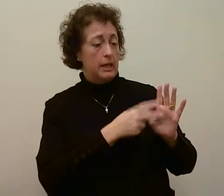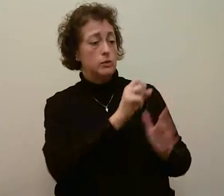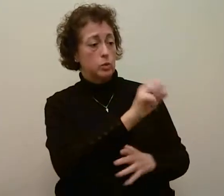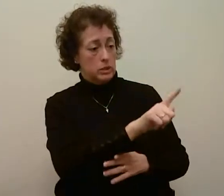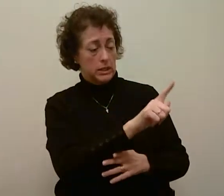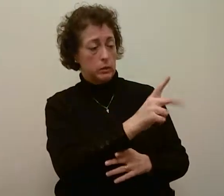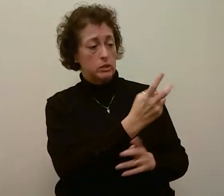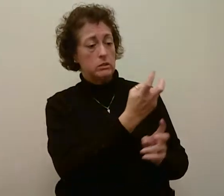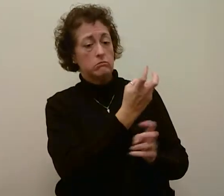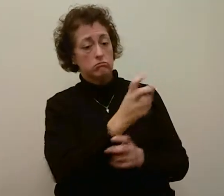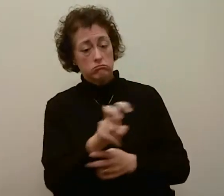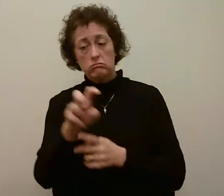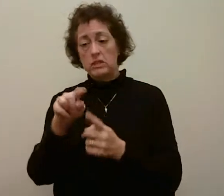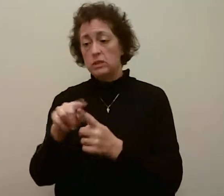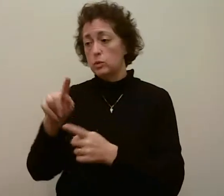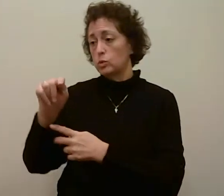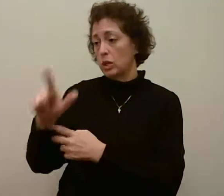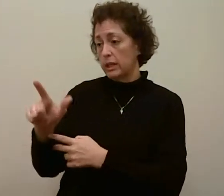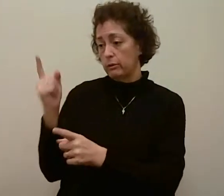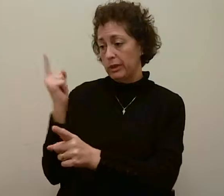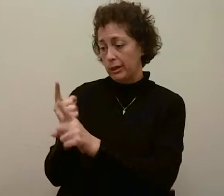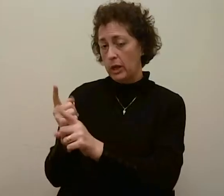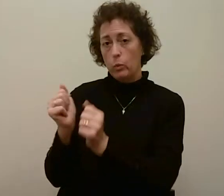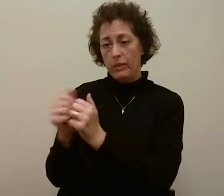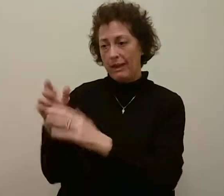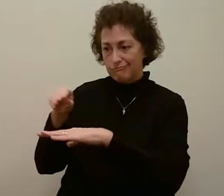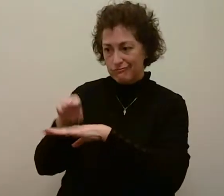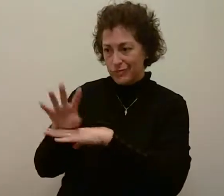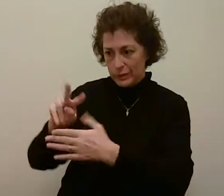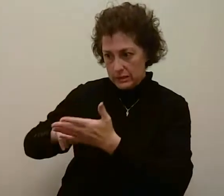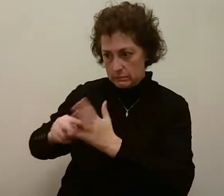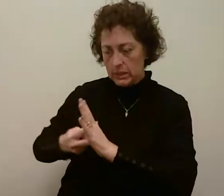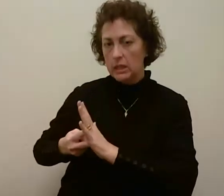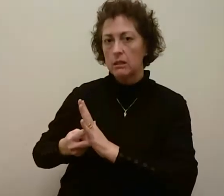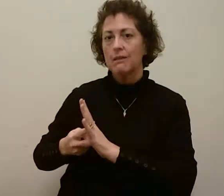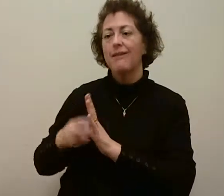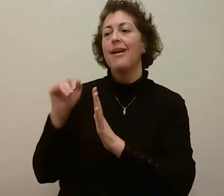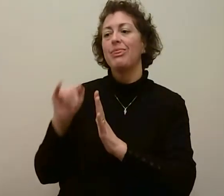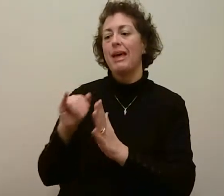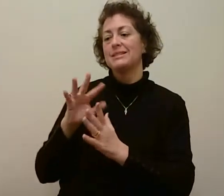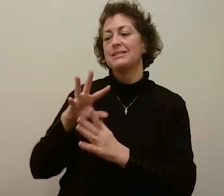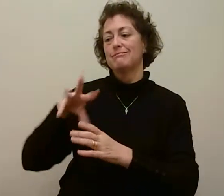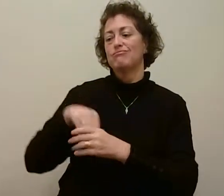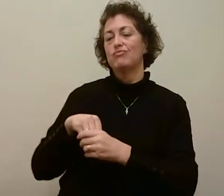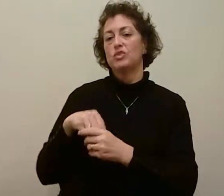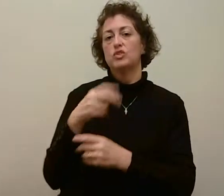accurately without influencing the meaning is all part of transfer competence.